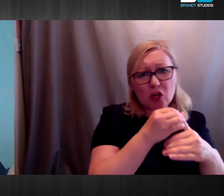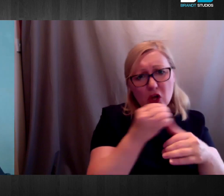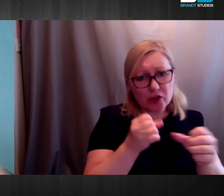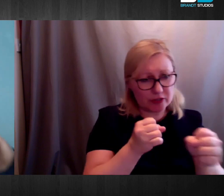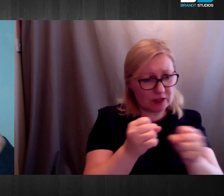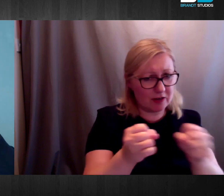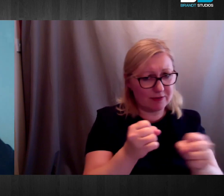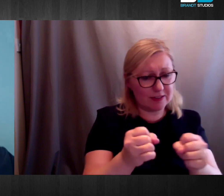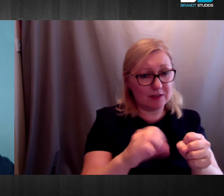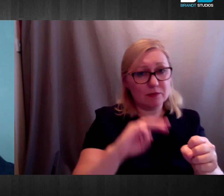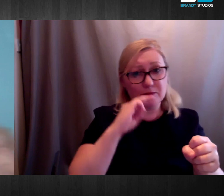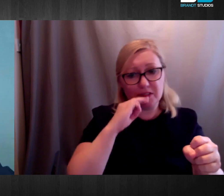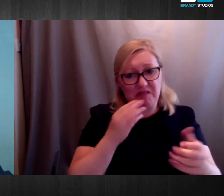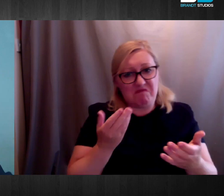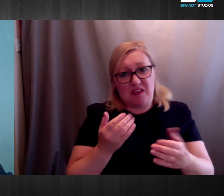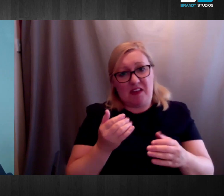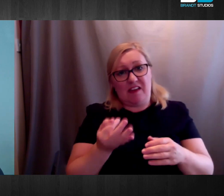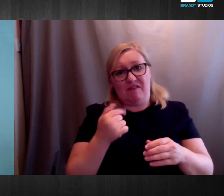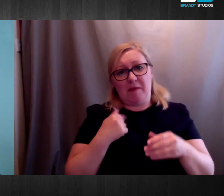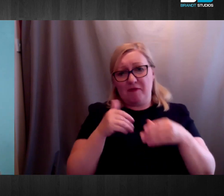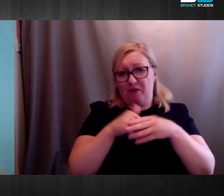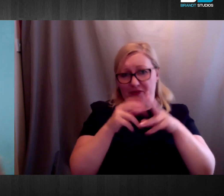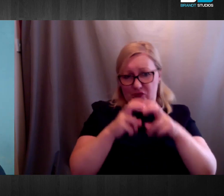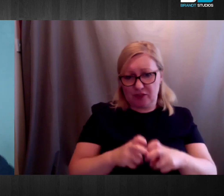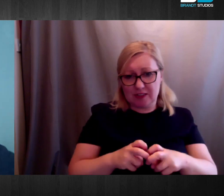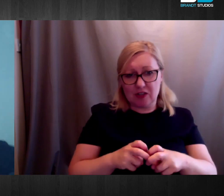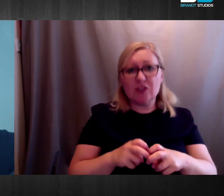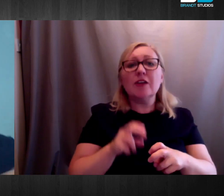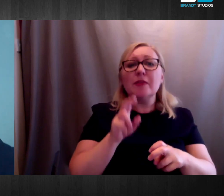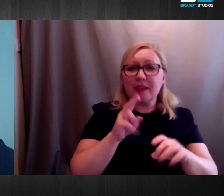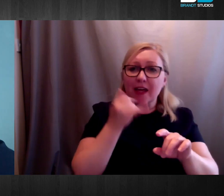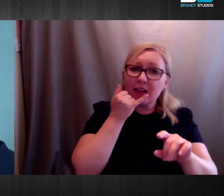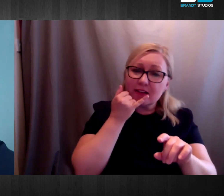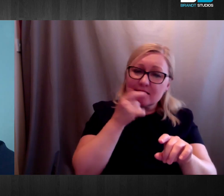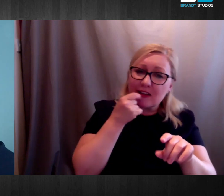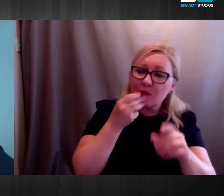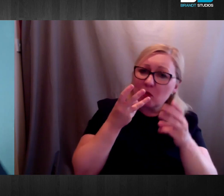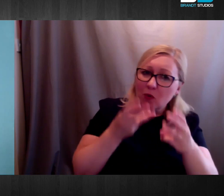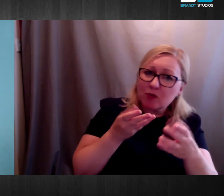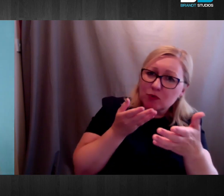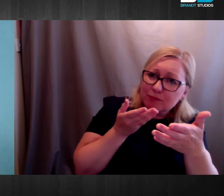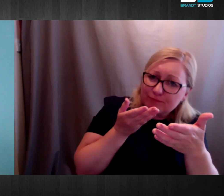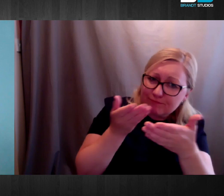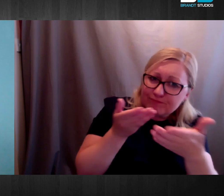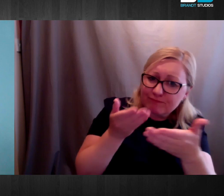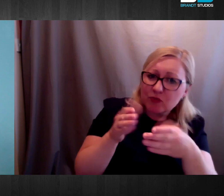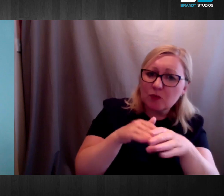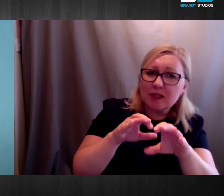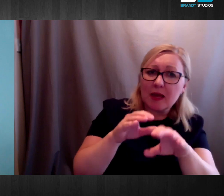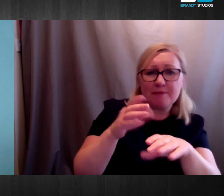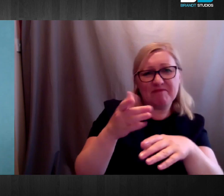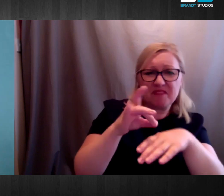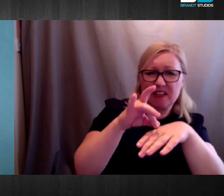and say, we want to talk to a patient group. Could you just point us in the direction? The